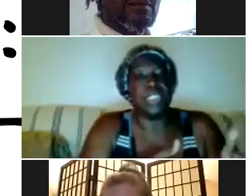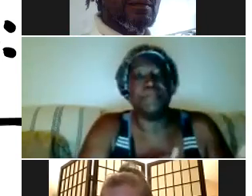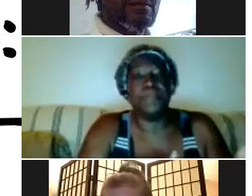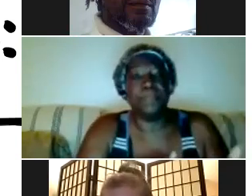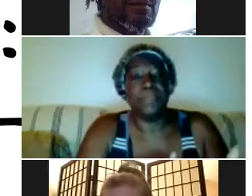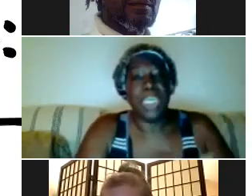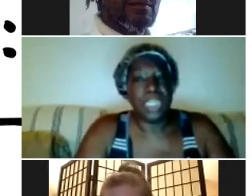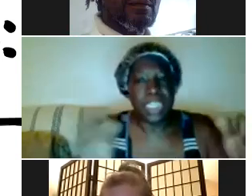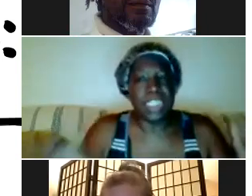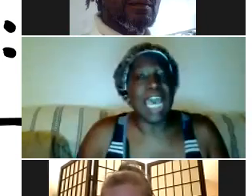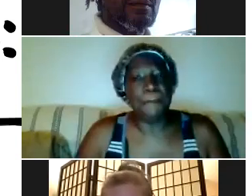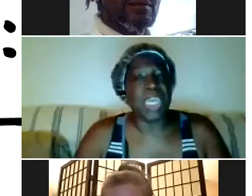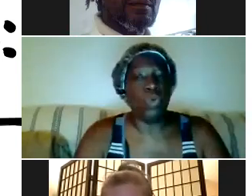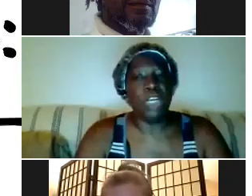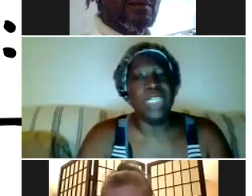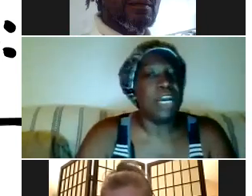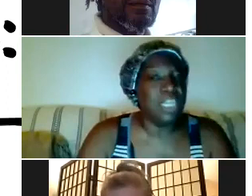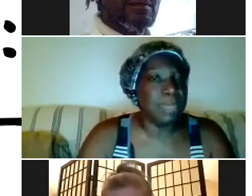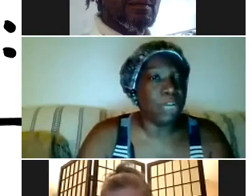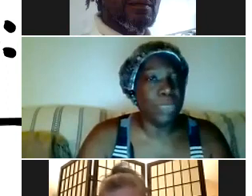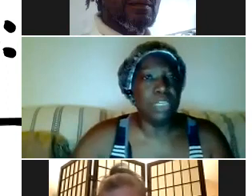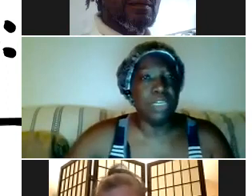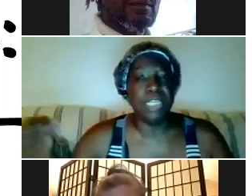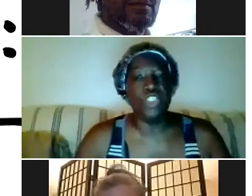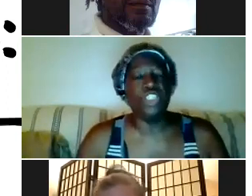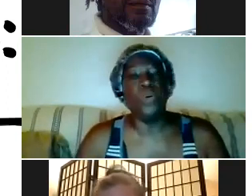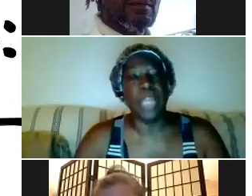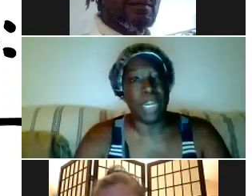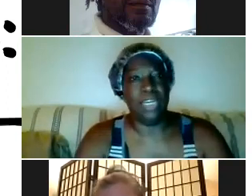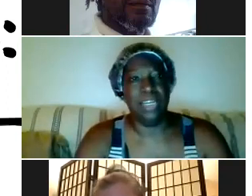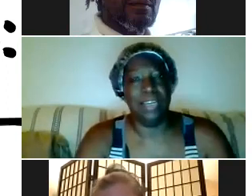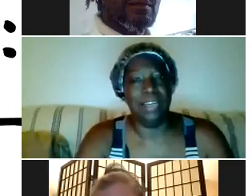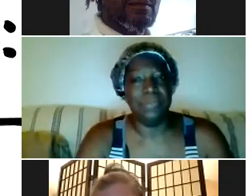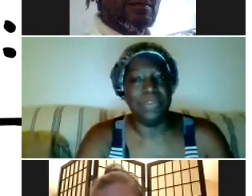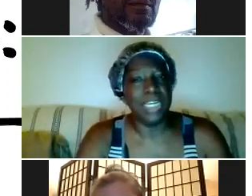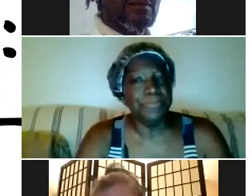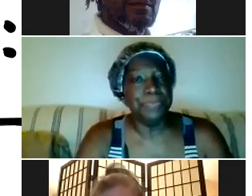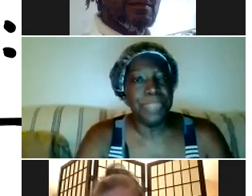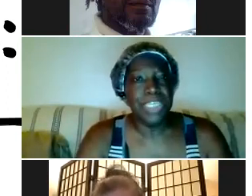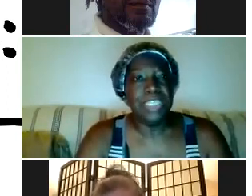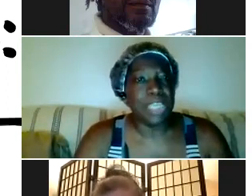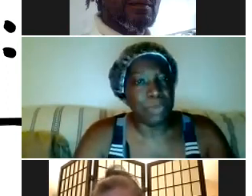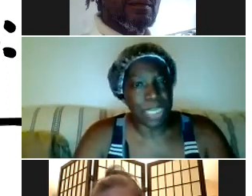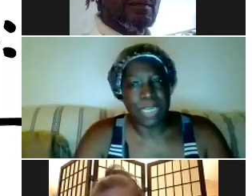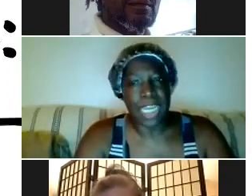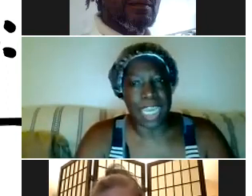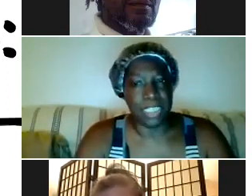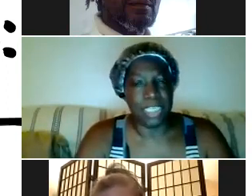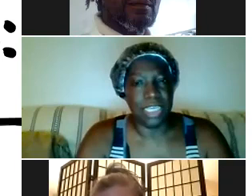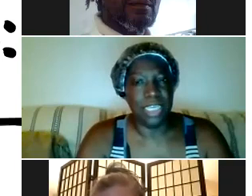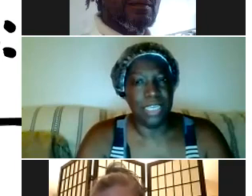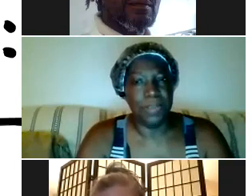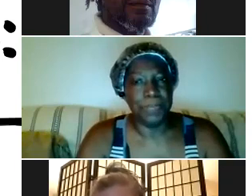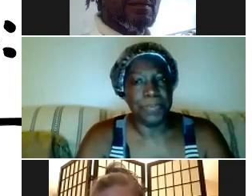first. Then the topic, what are we talking about? We're talking about store, right? So that would come